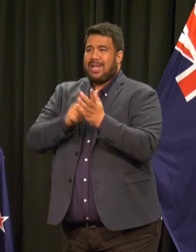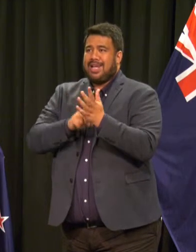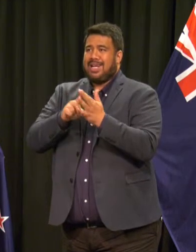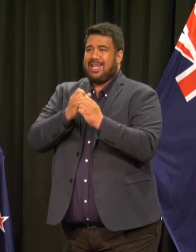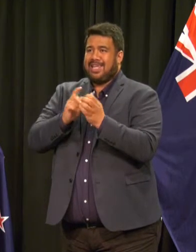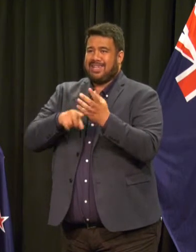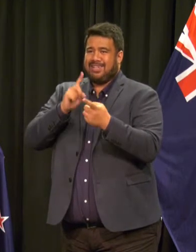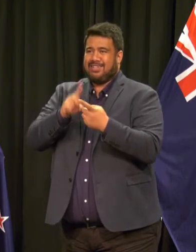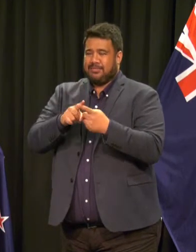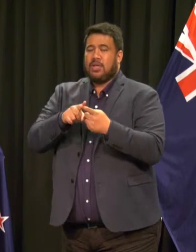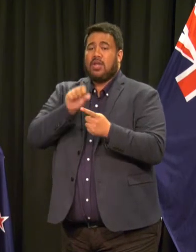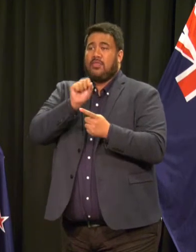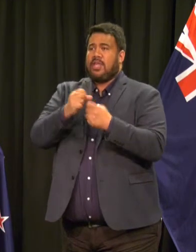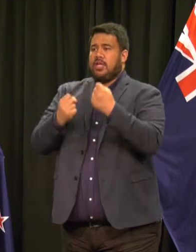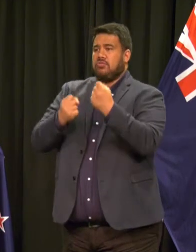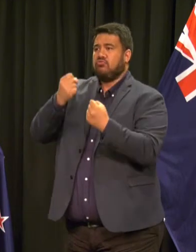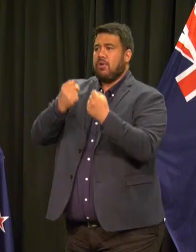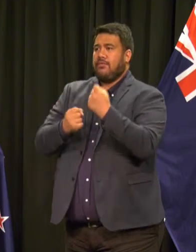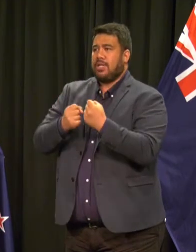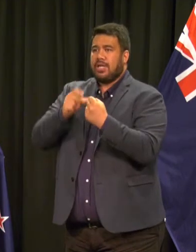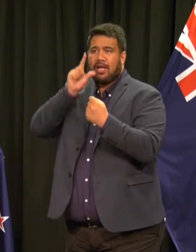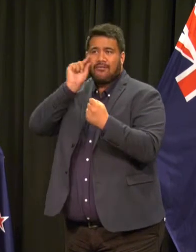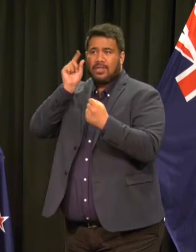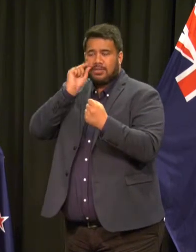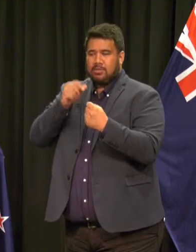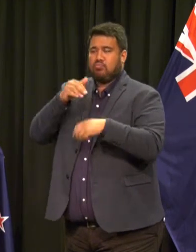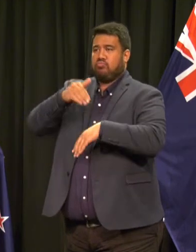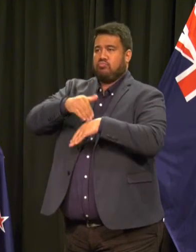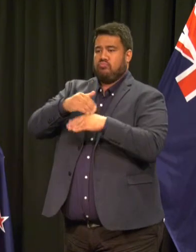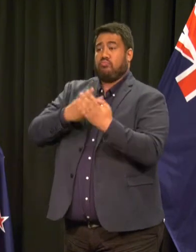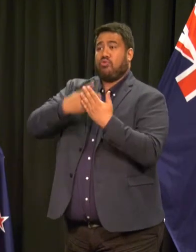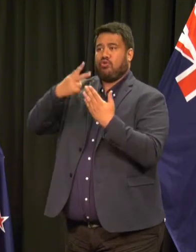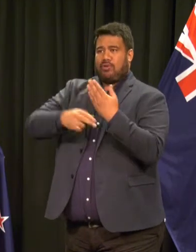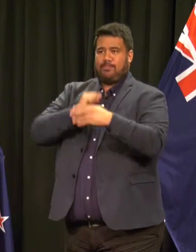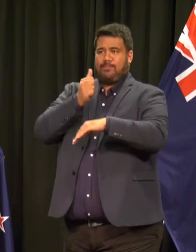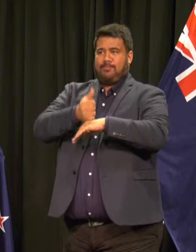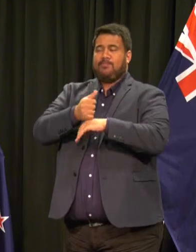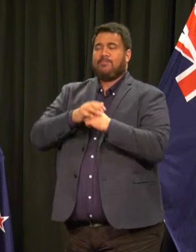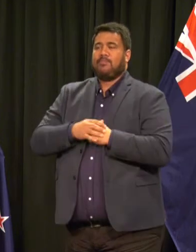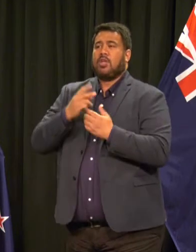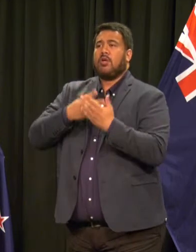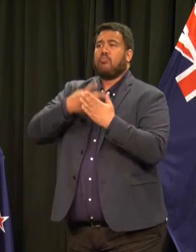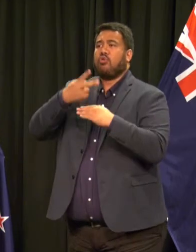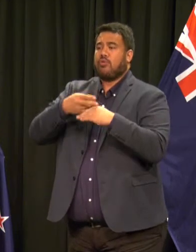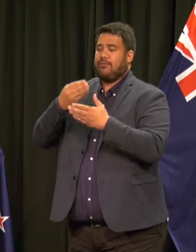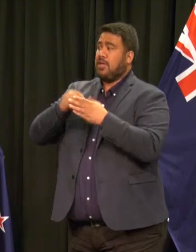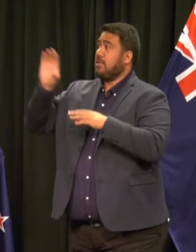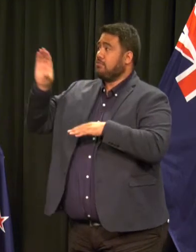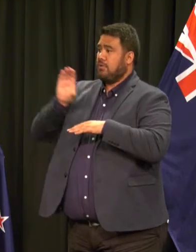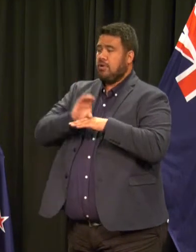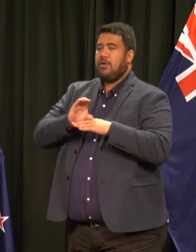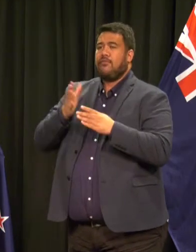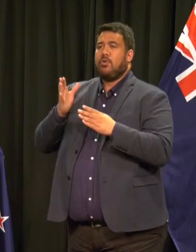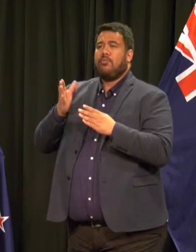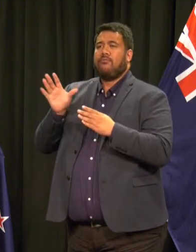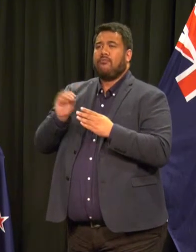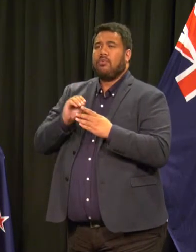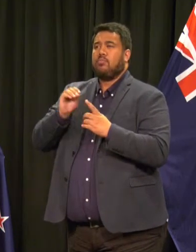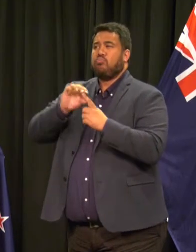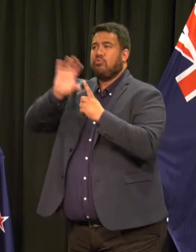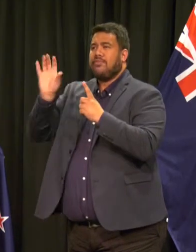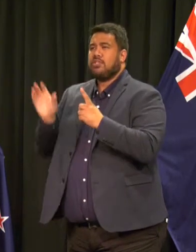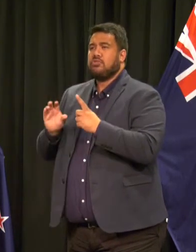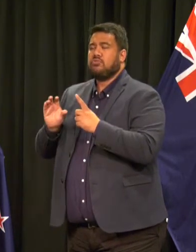their Driving Offenders program. This is a program funded by the Provincial Growth Fund aimed at young people